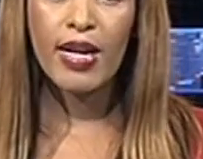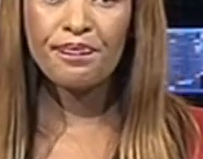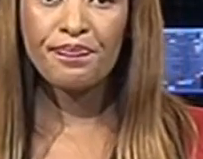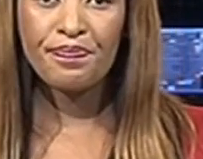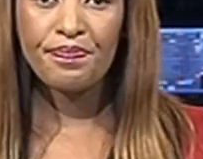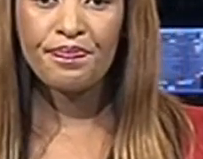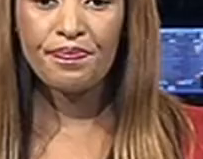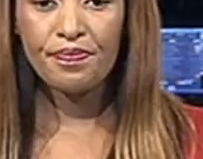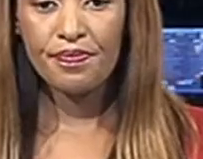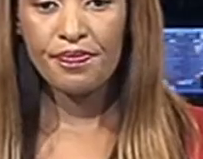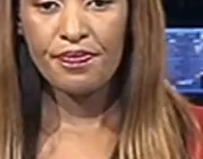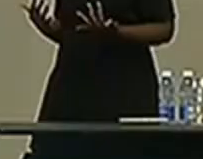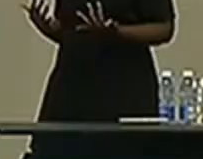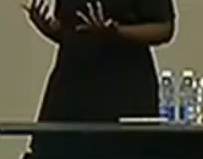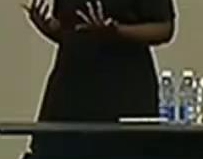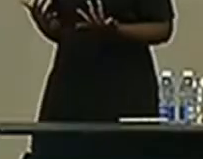icorona.